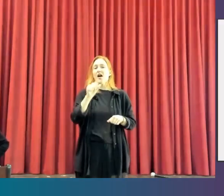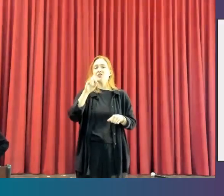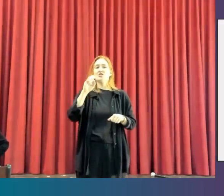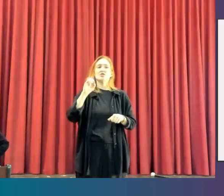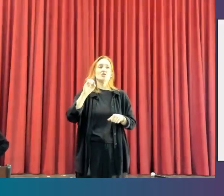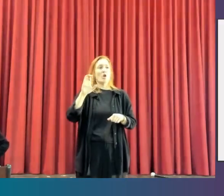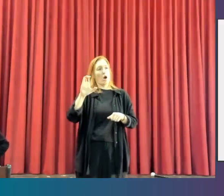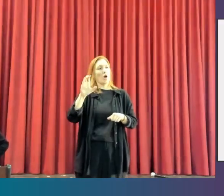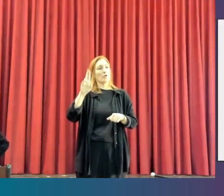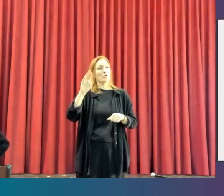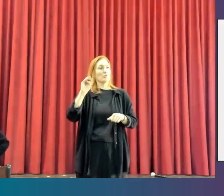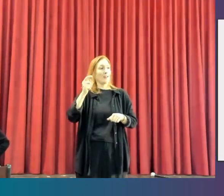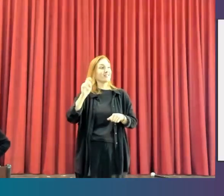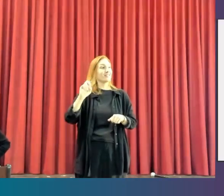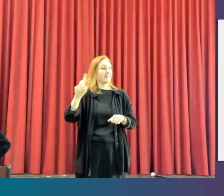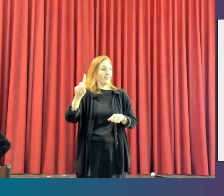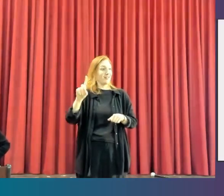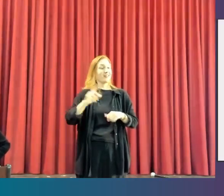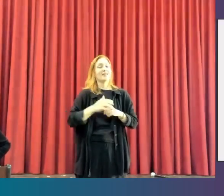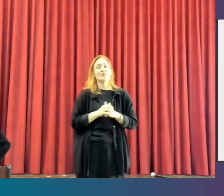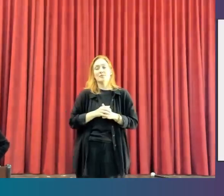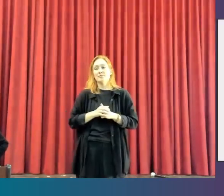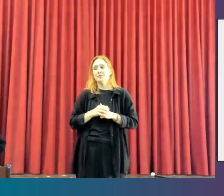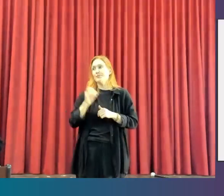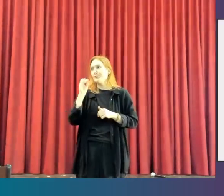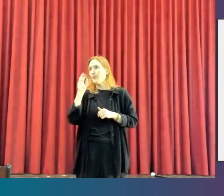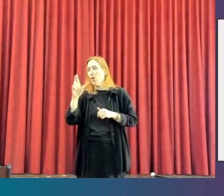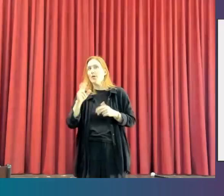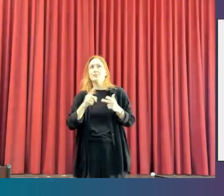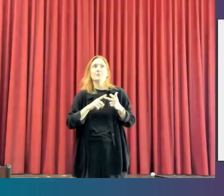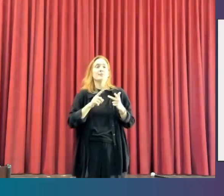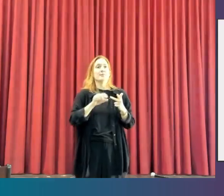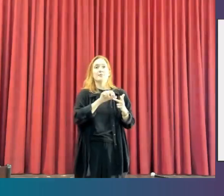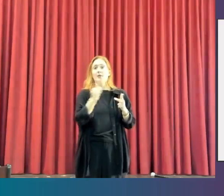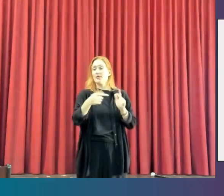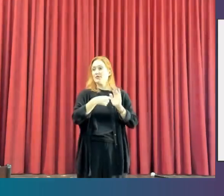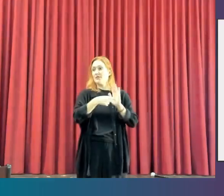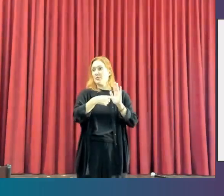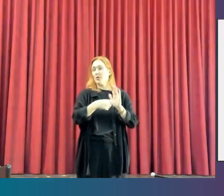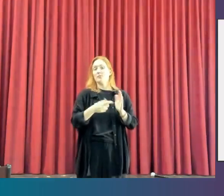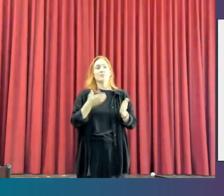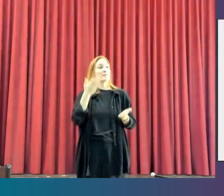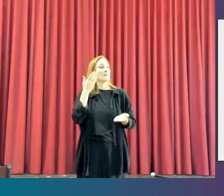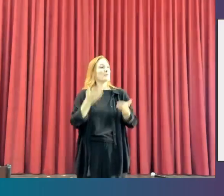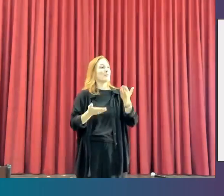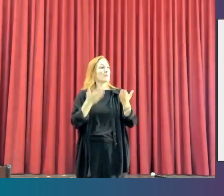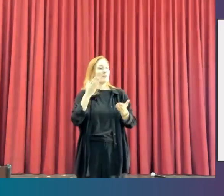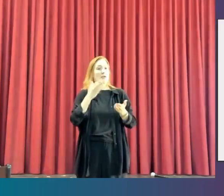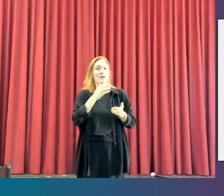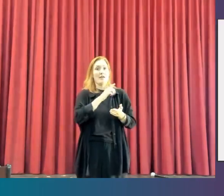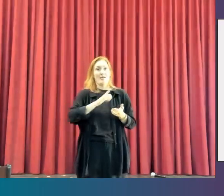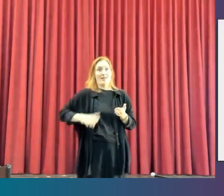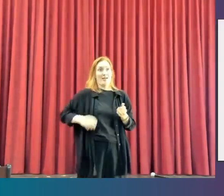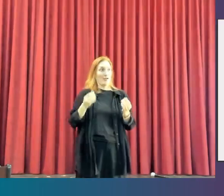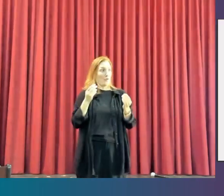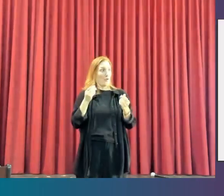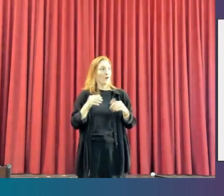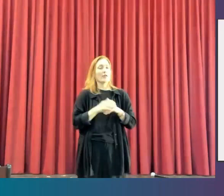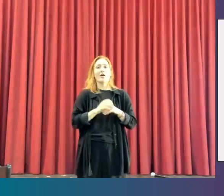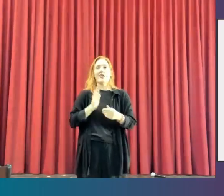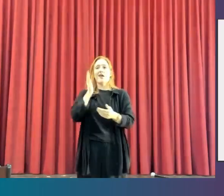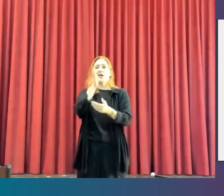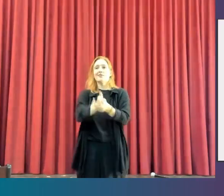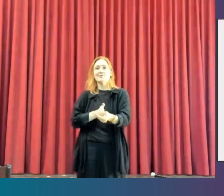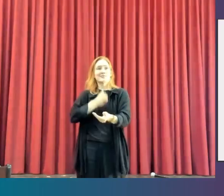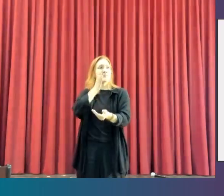Lastly, it can show up as a landlord or any of their agents working at that property harassing a tenant with